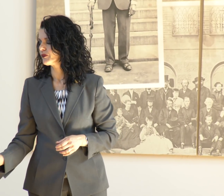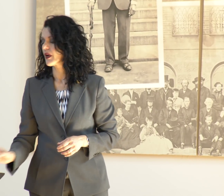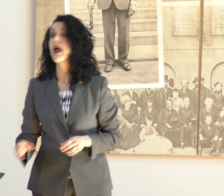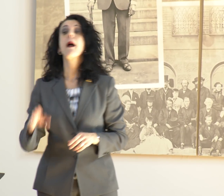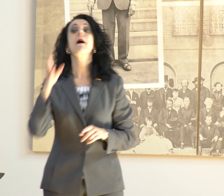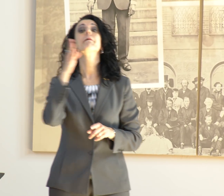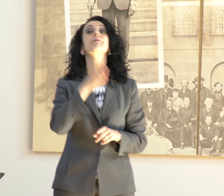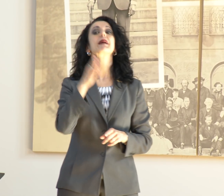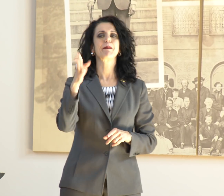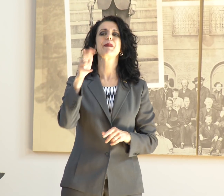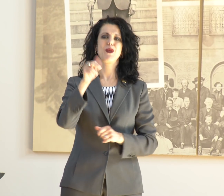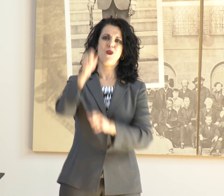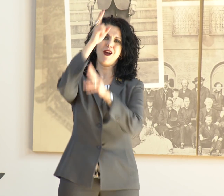founding.